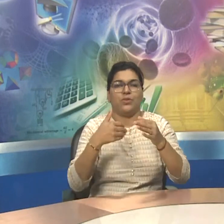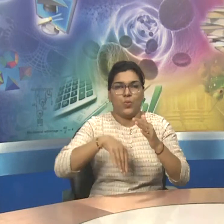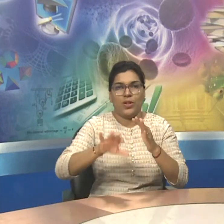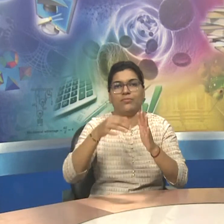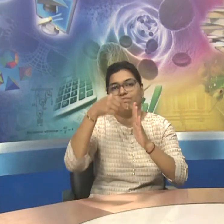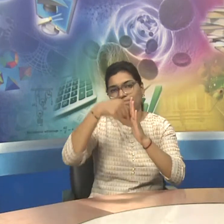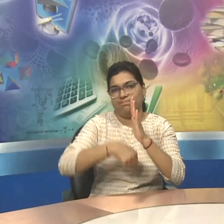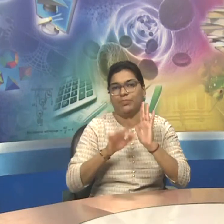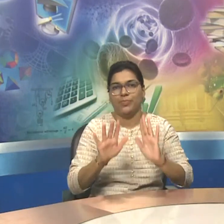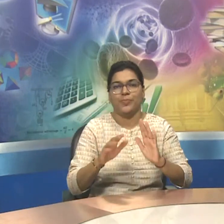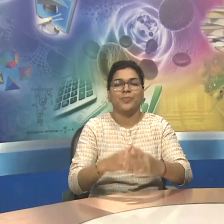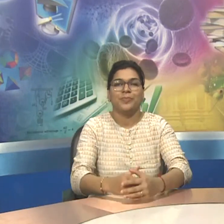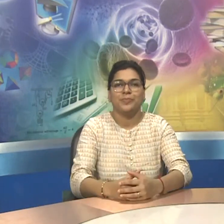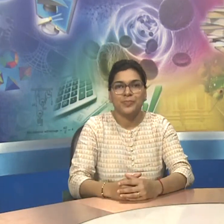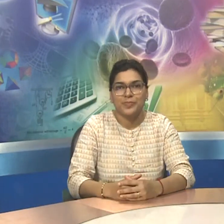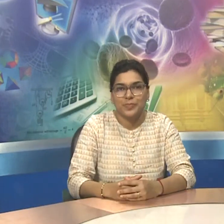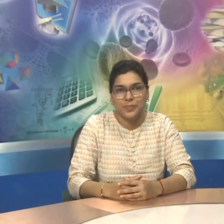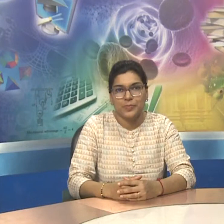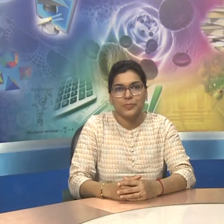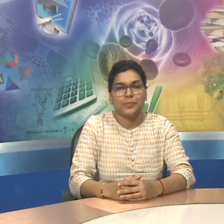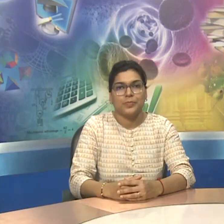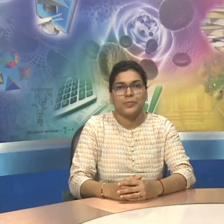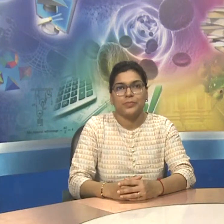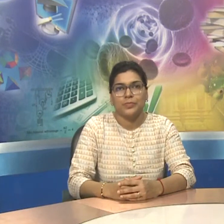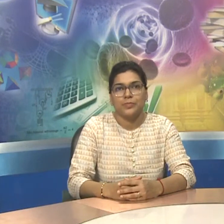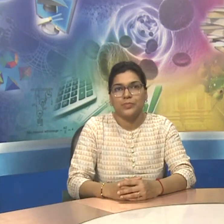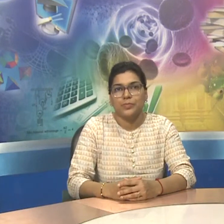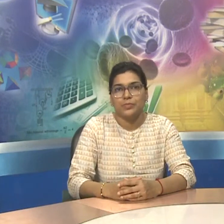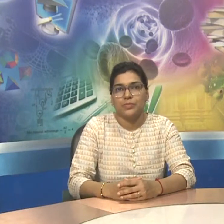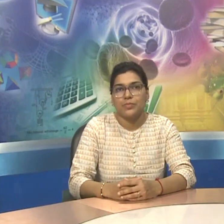and social right.